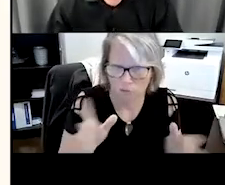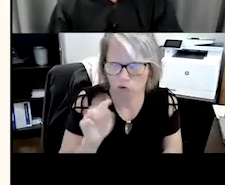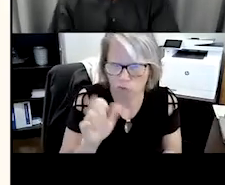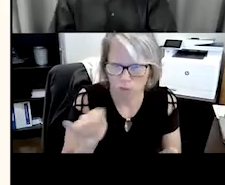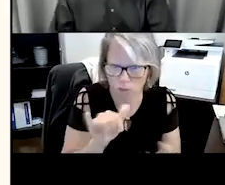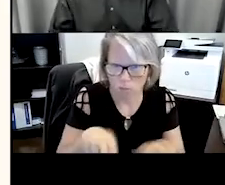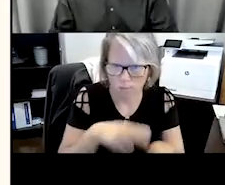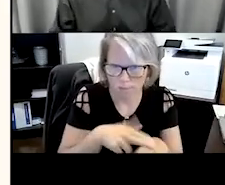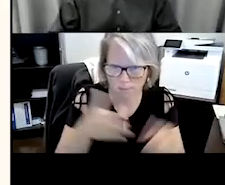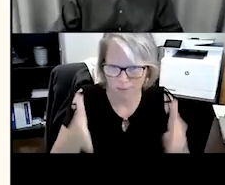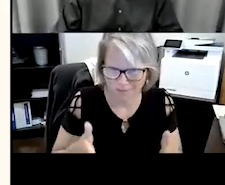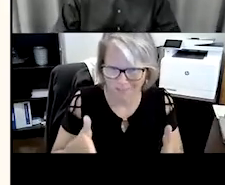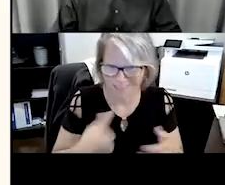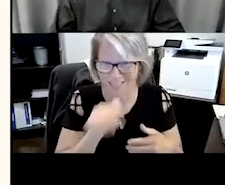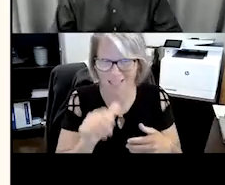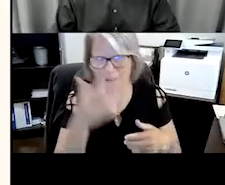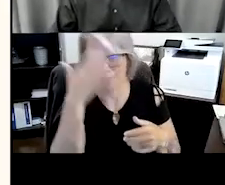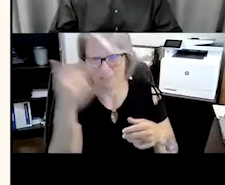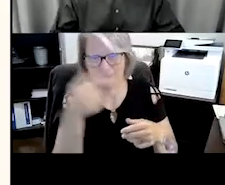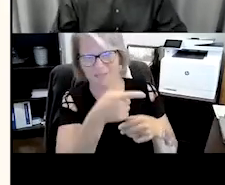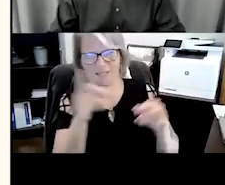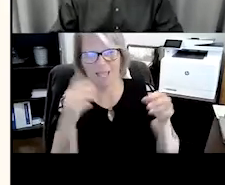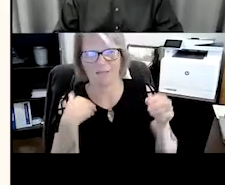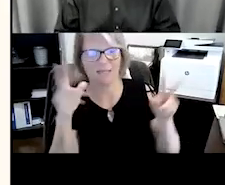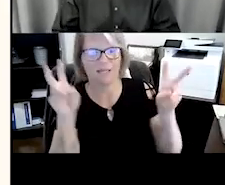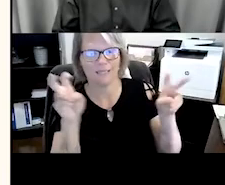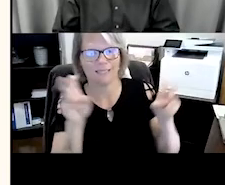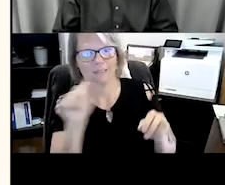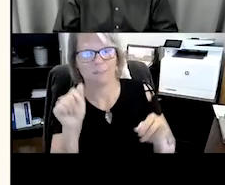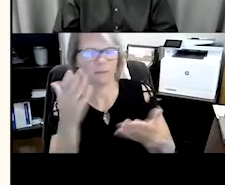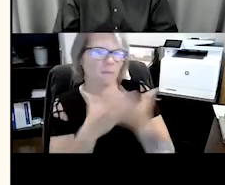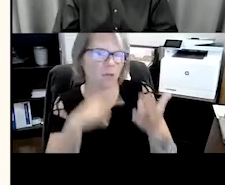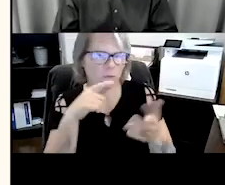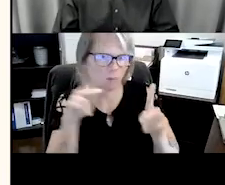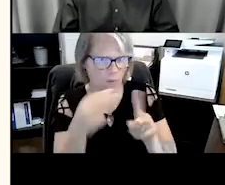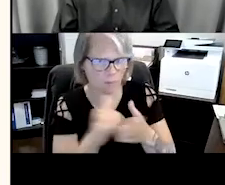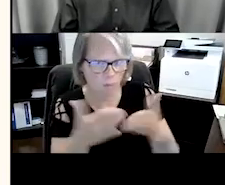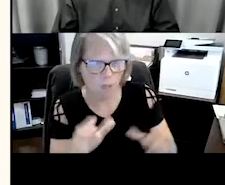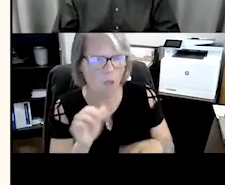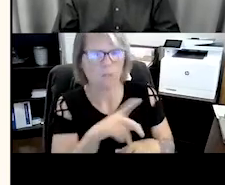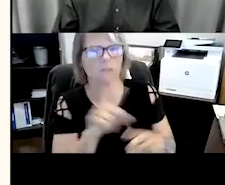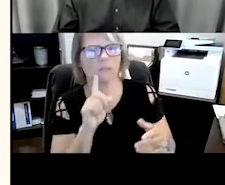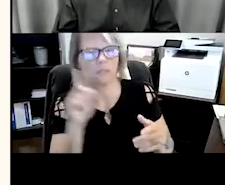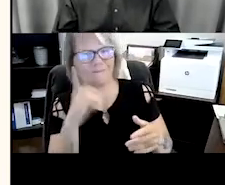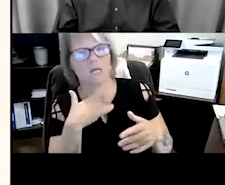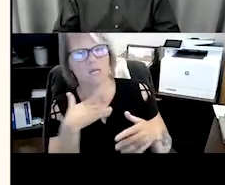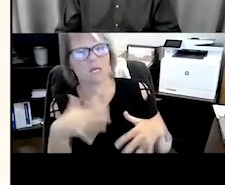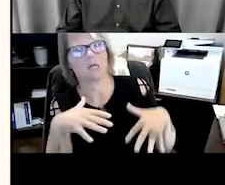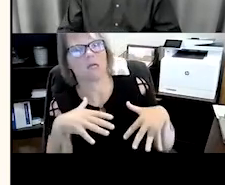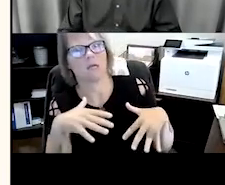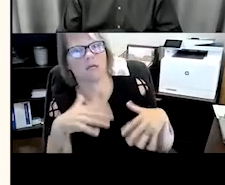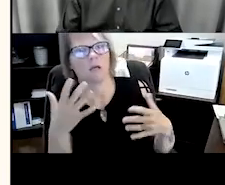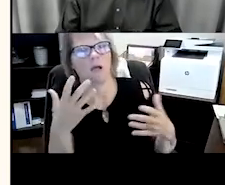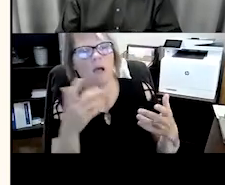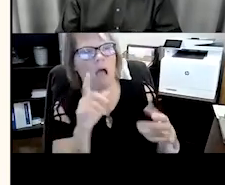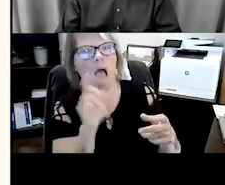for you, even. Of course, just treat us like a normal person. You may view deaf